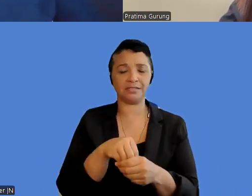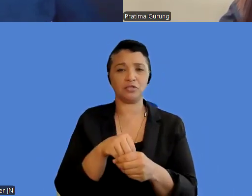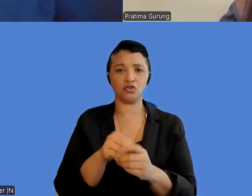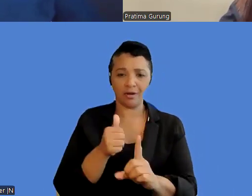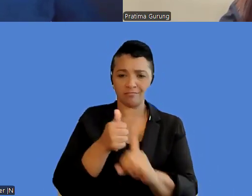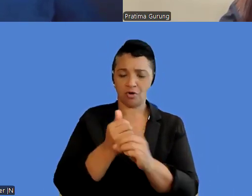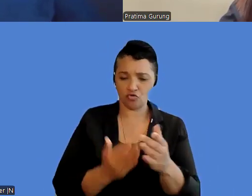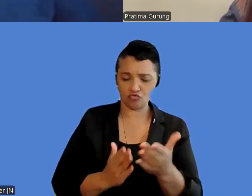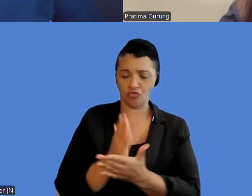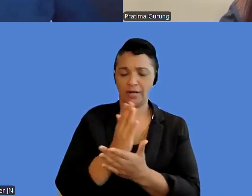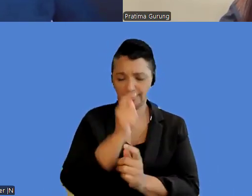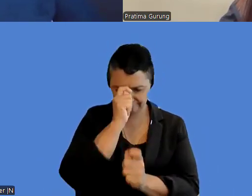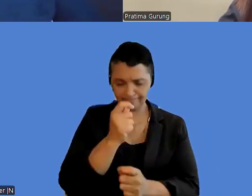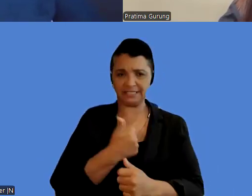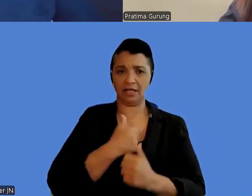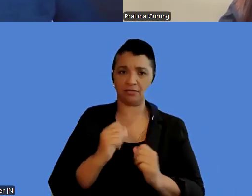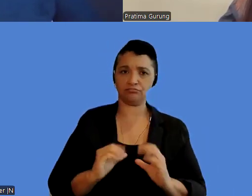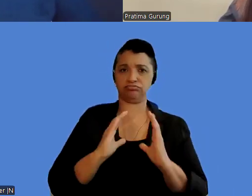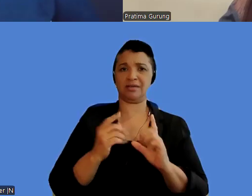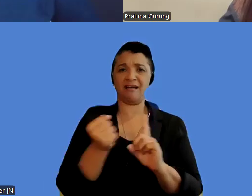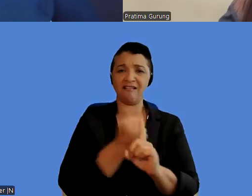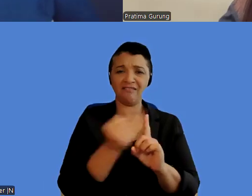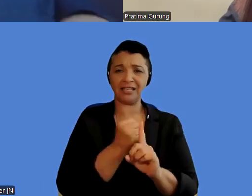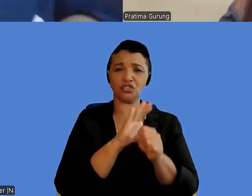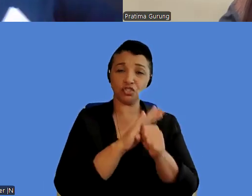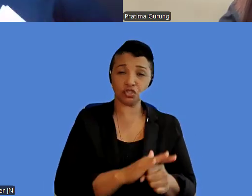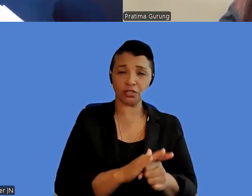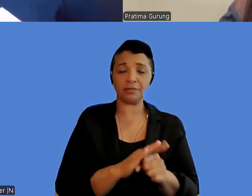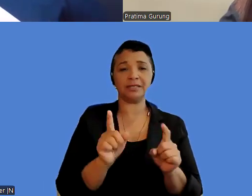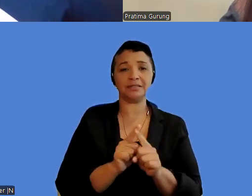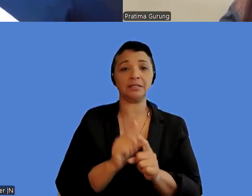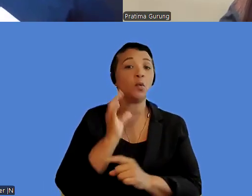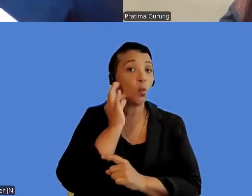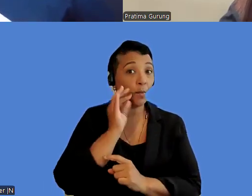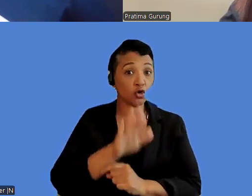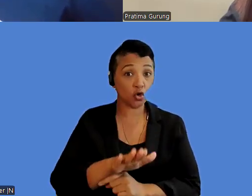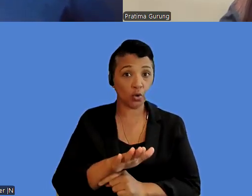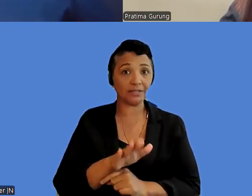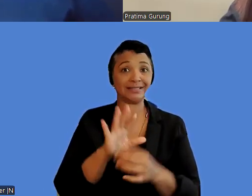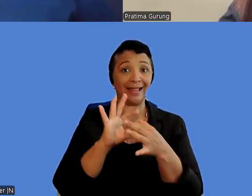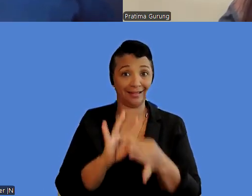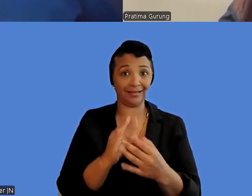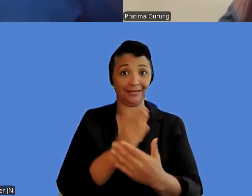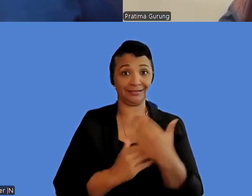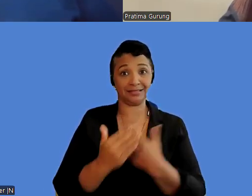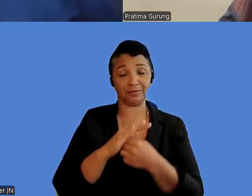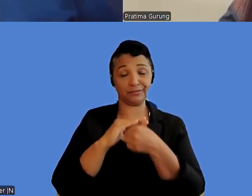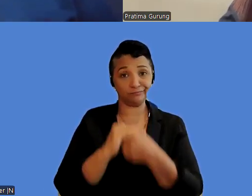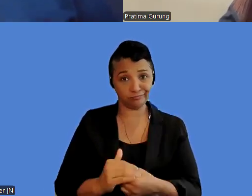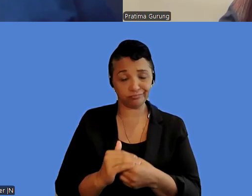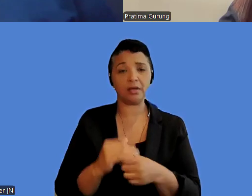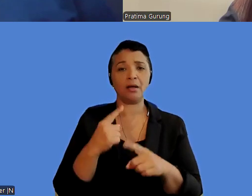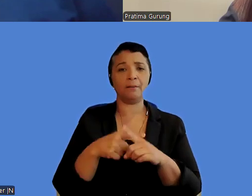and the violence and the discriminations that Indigenous women and girls face within the disability movement, within the